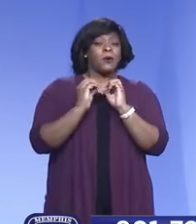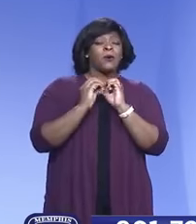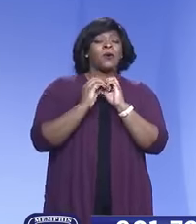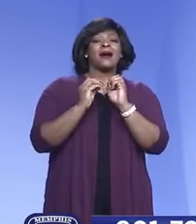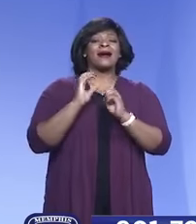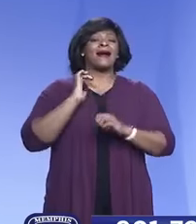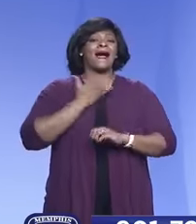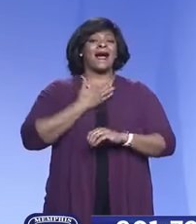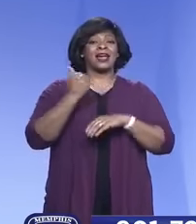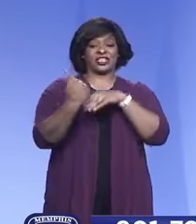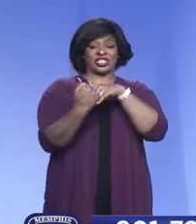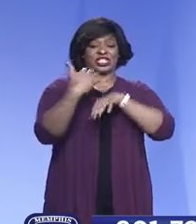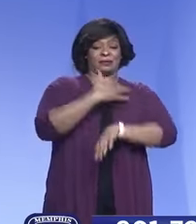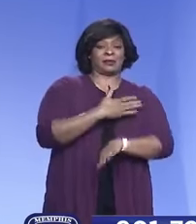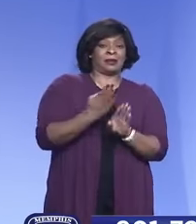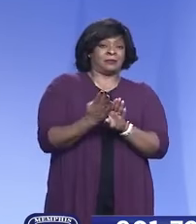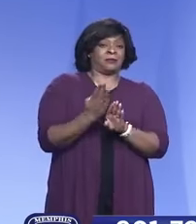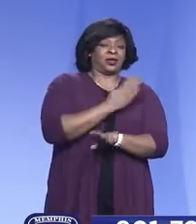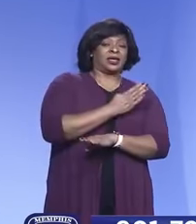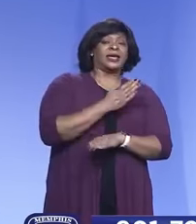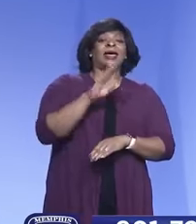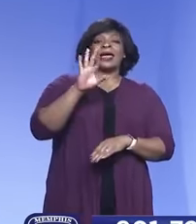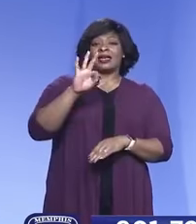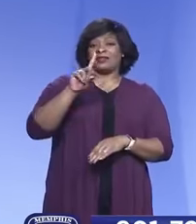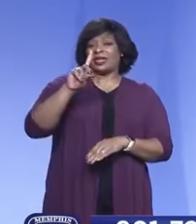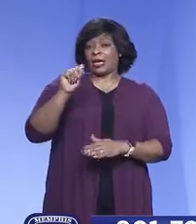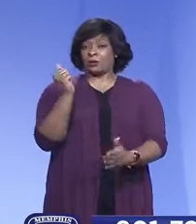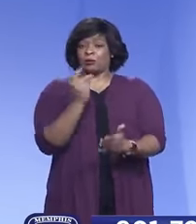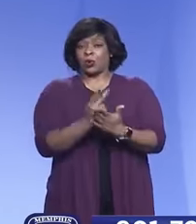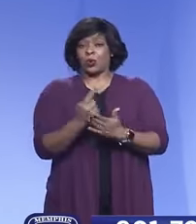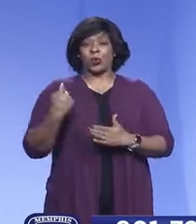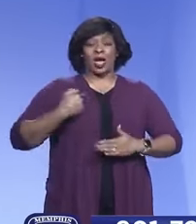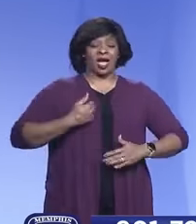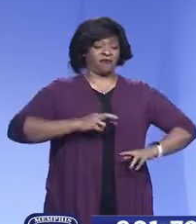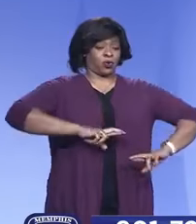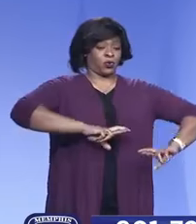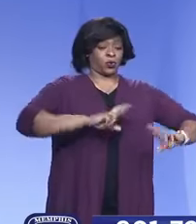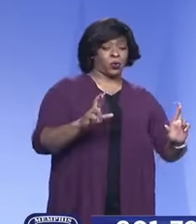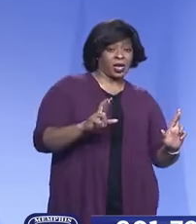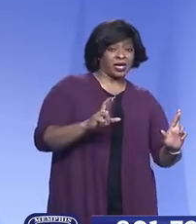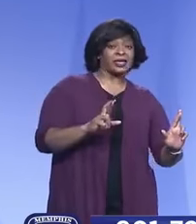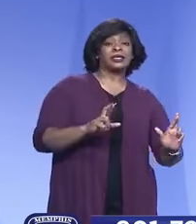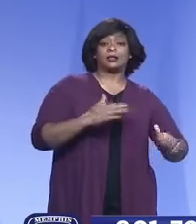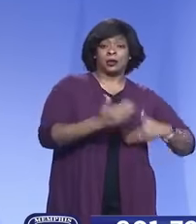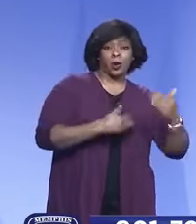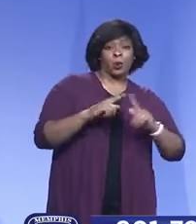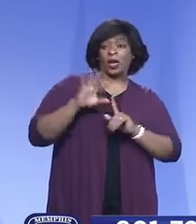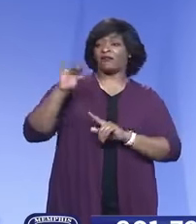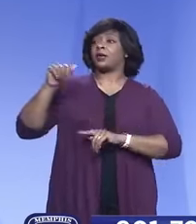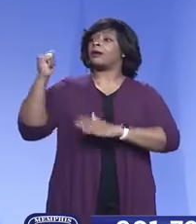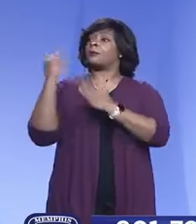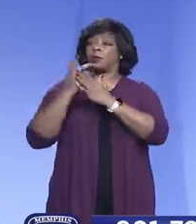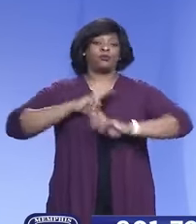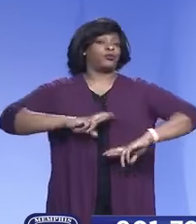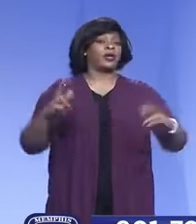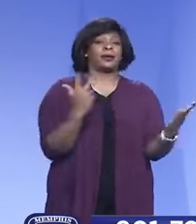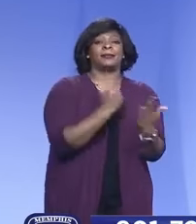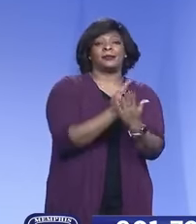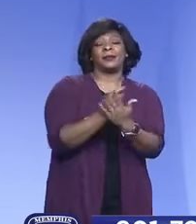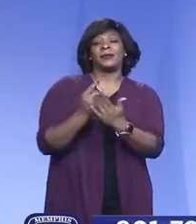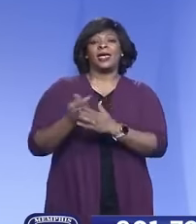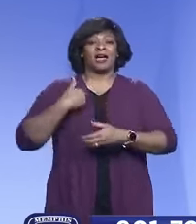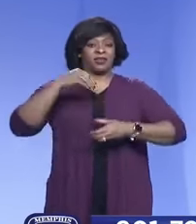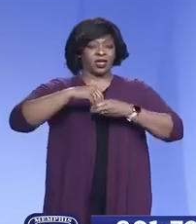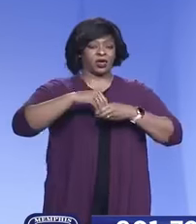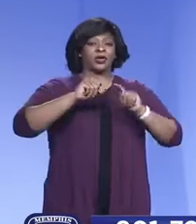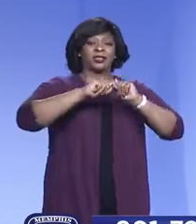of our shipment prior to FDA approval so that we have it and are ready to go. We have an internal team